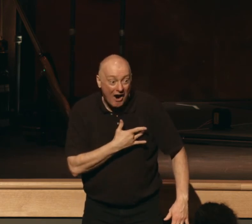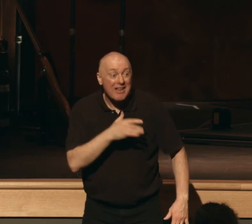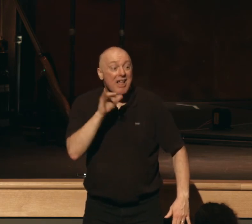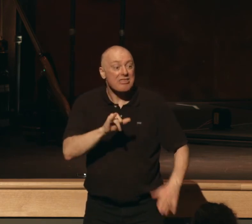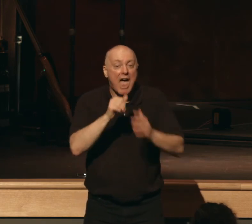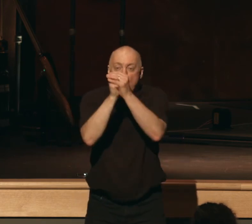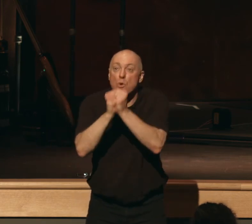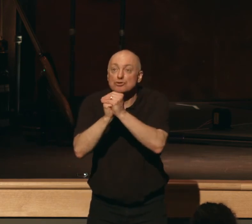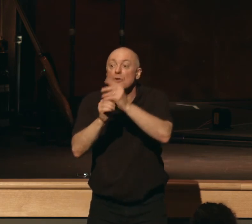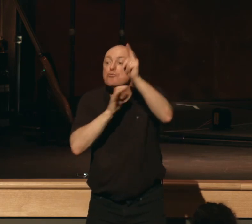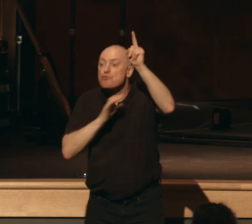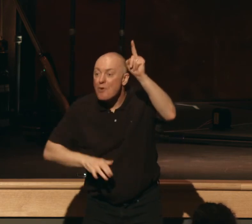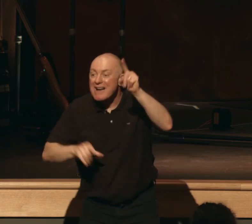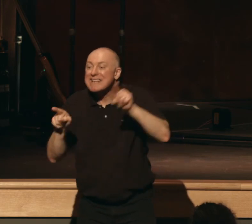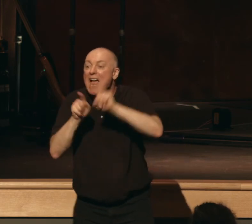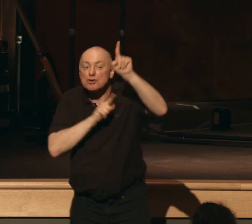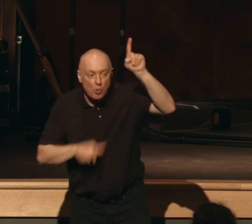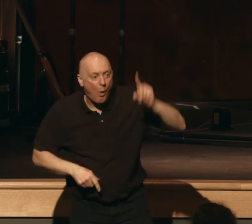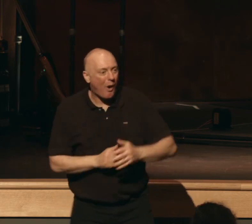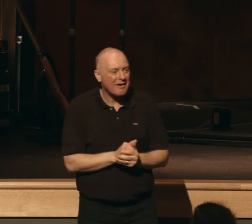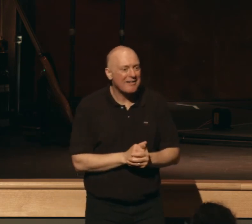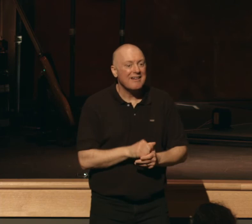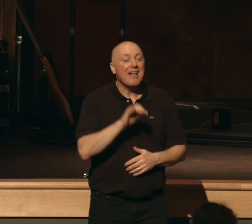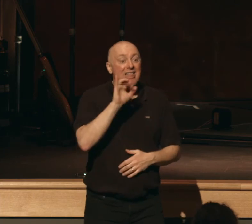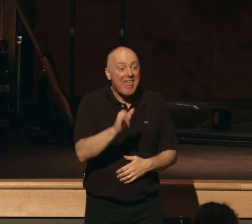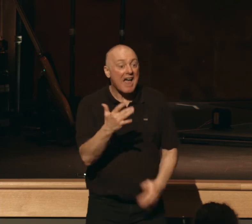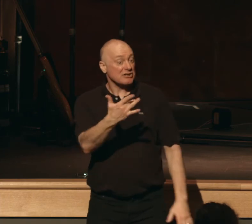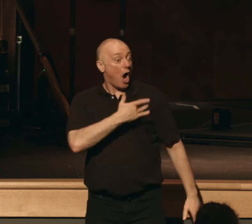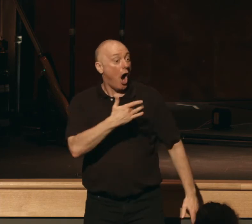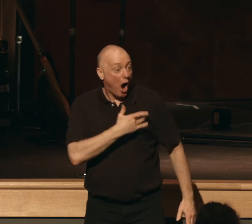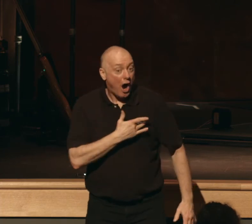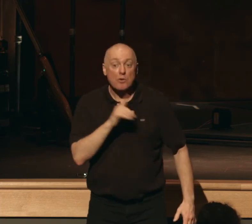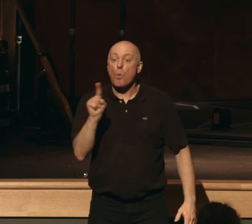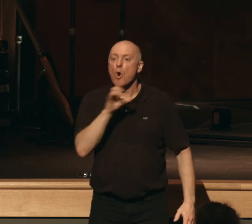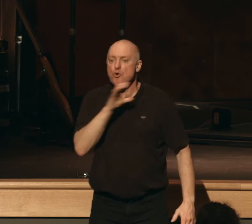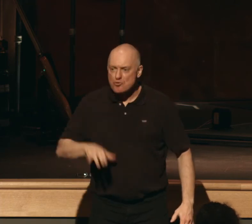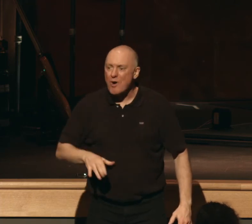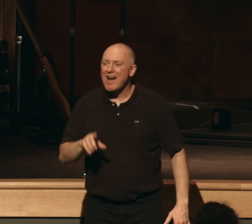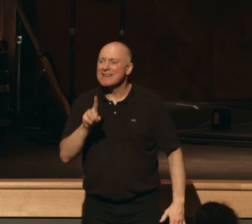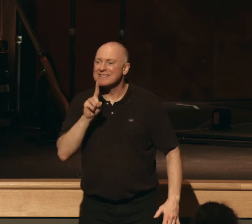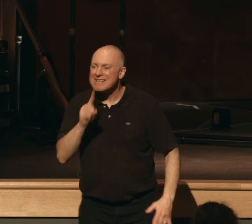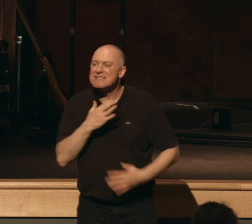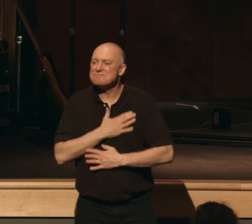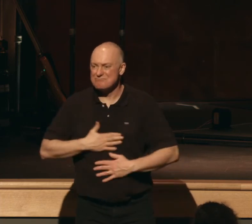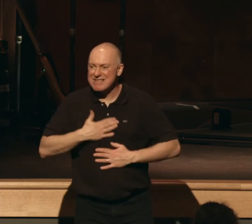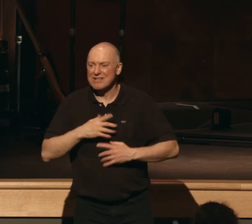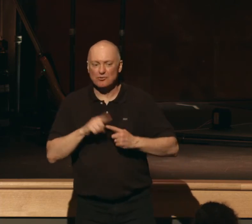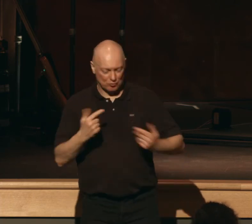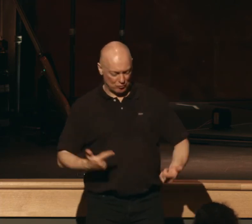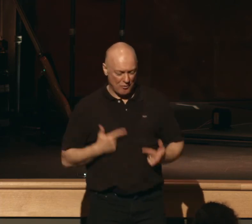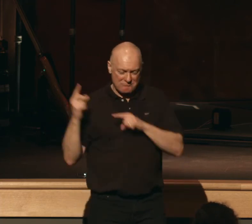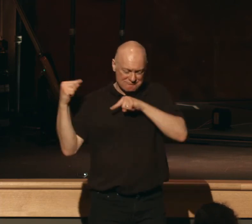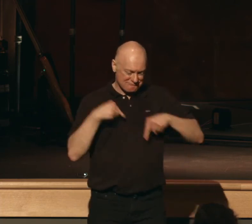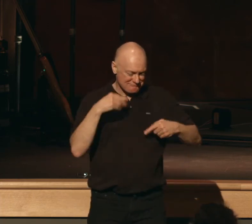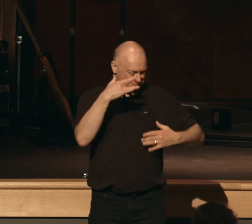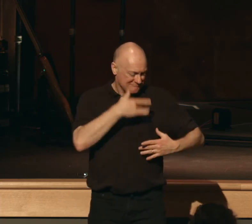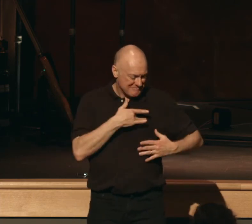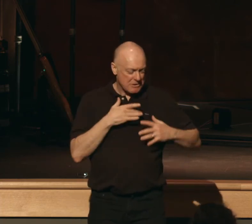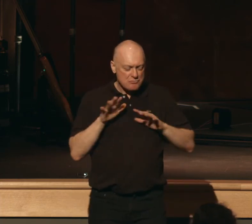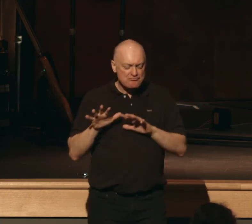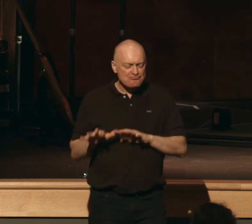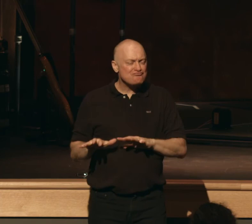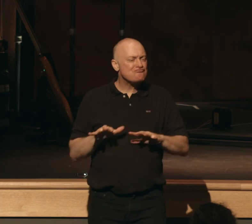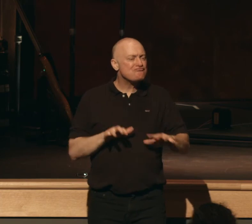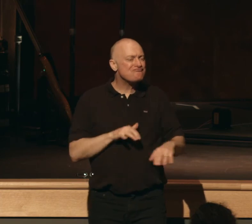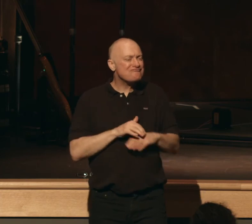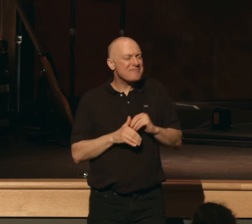that worships Christ as Lord. And that is a heart where Christ is pleased to dwell. And that is